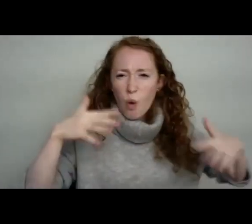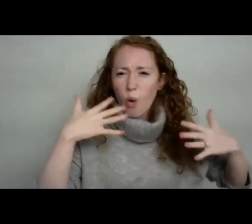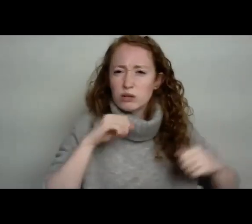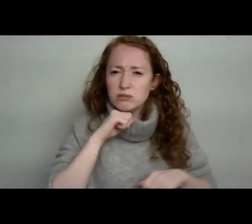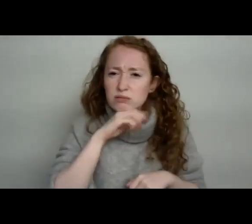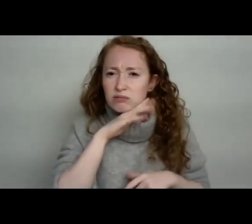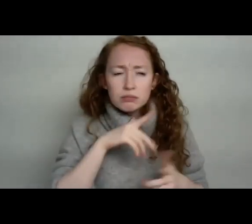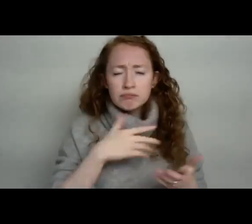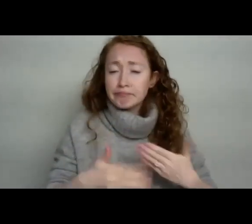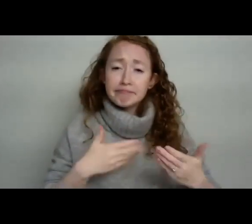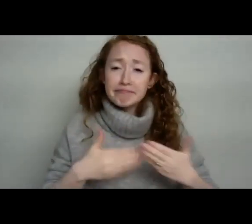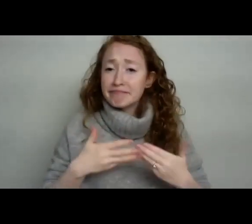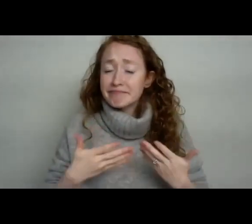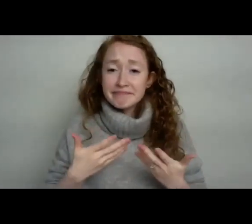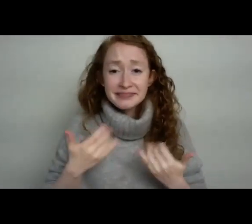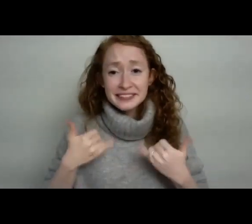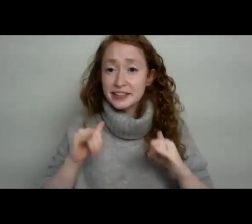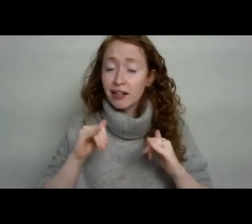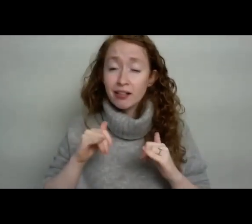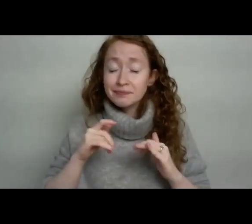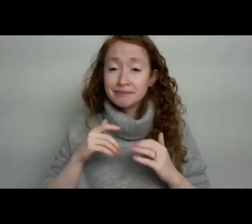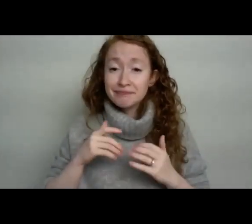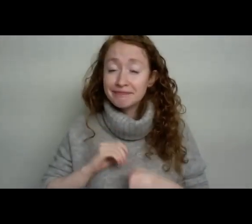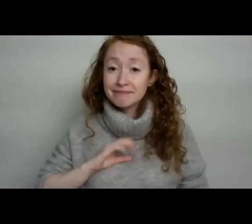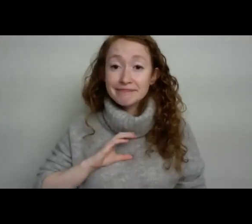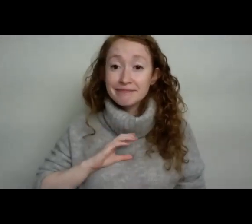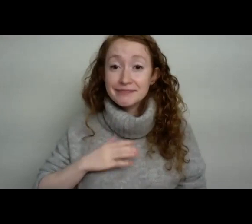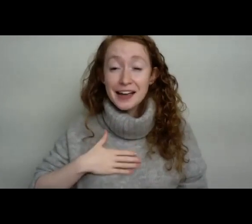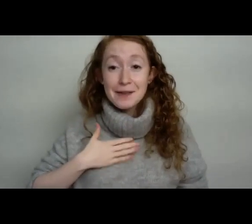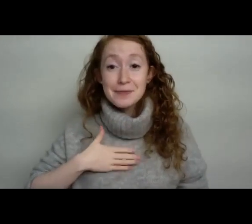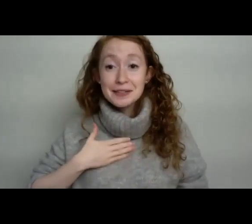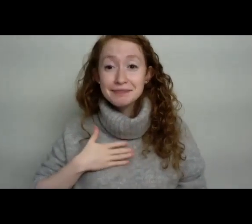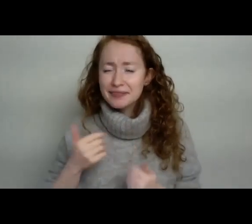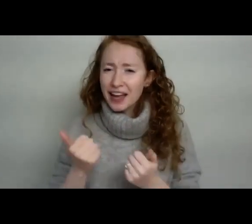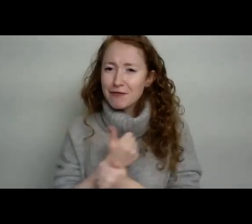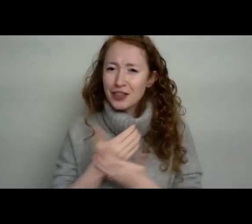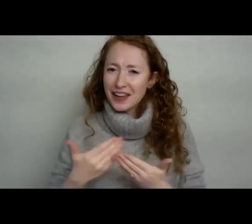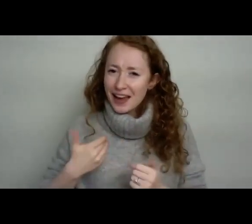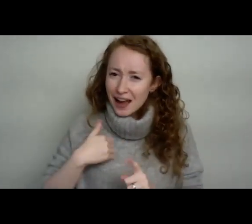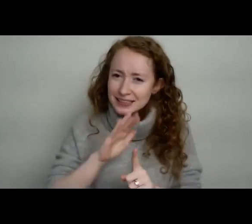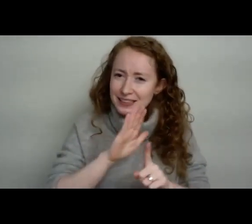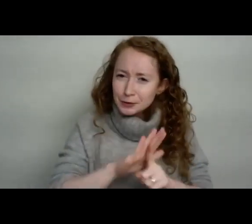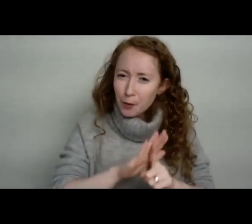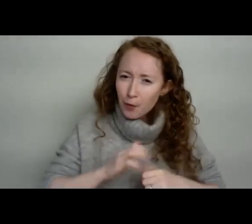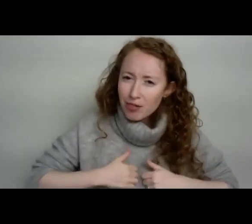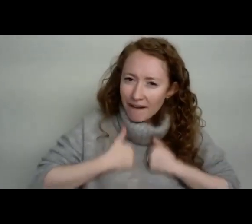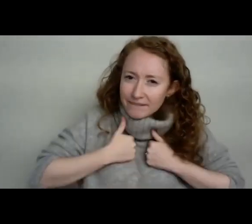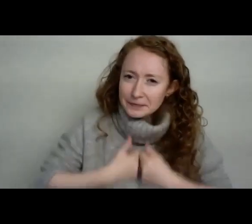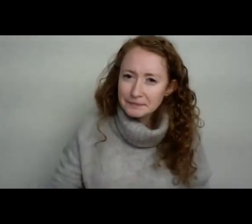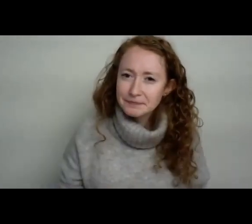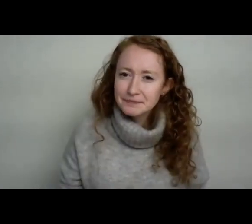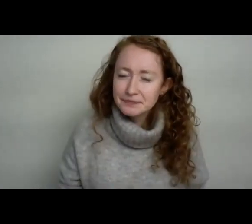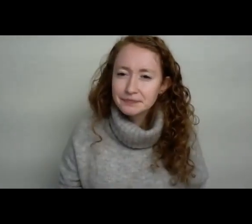dust cannot make you unhappy. Everything has a life of its own.